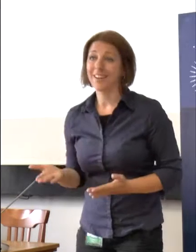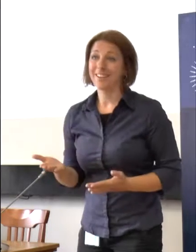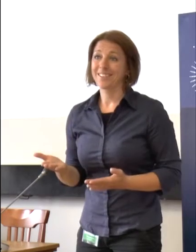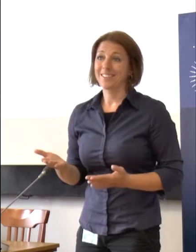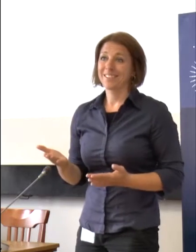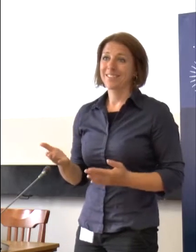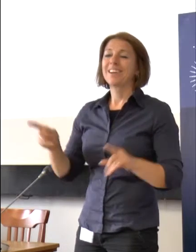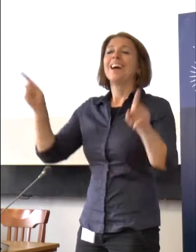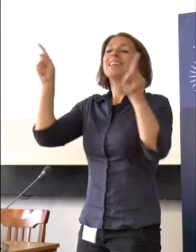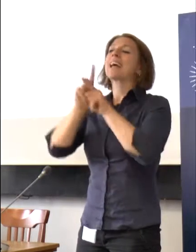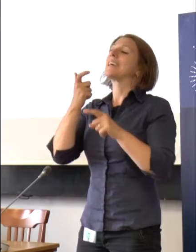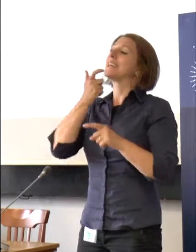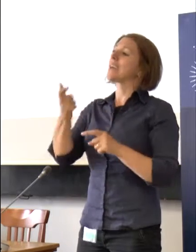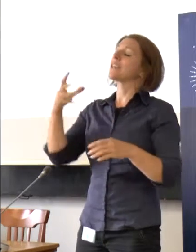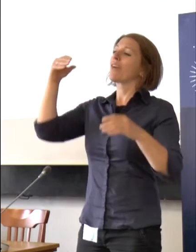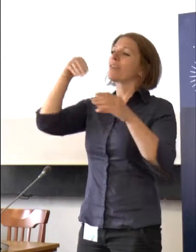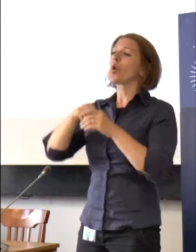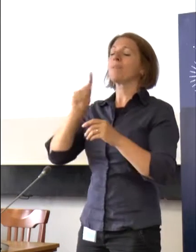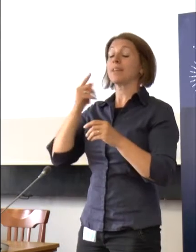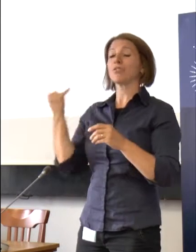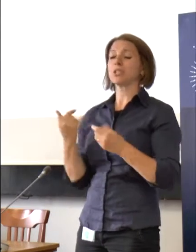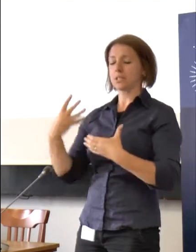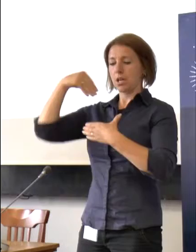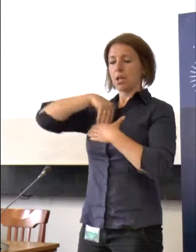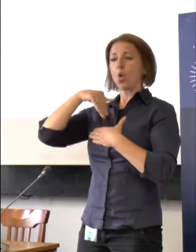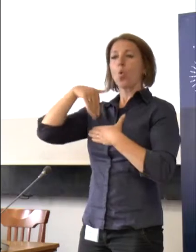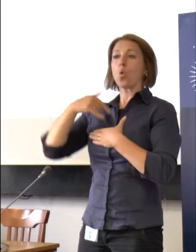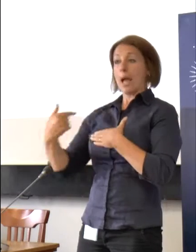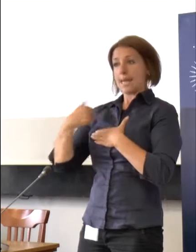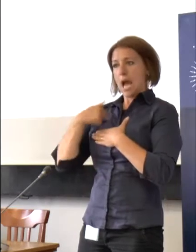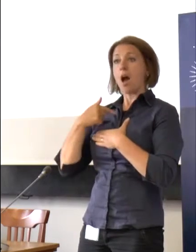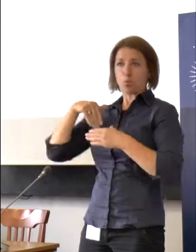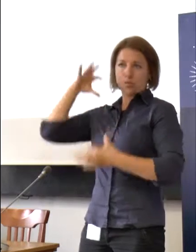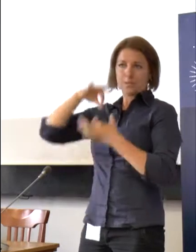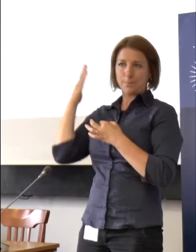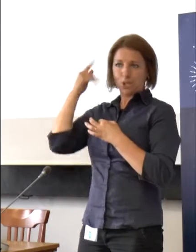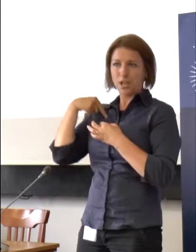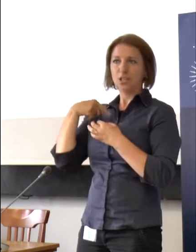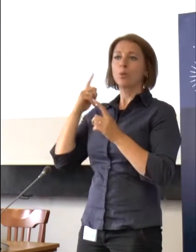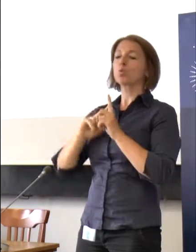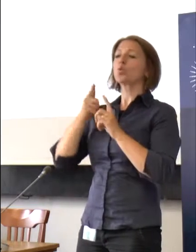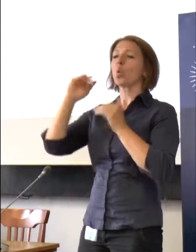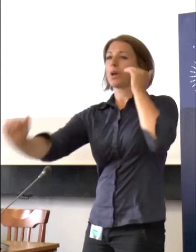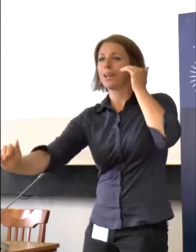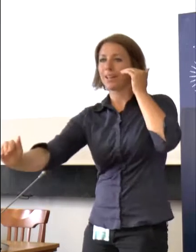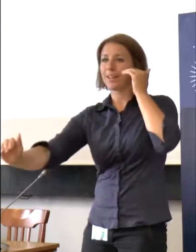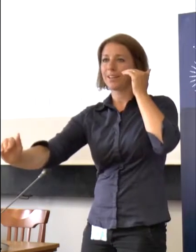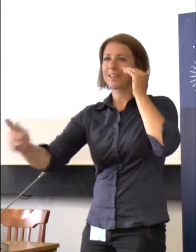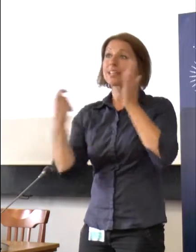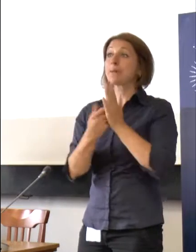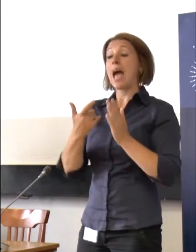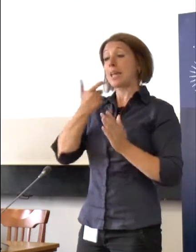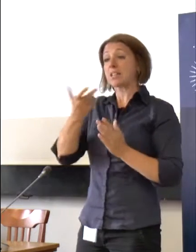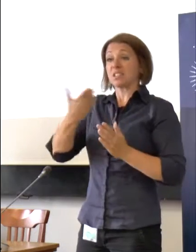thou, and hence it is a means of being together. It's a cognitive and political